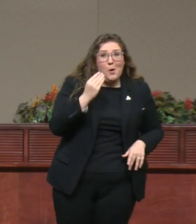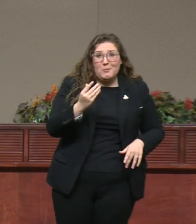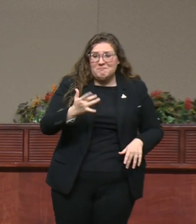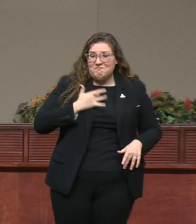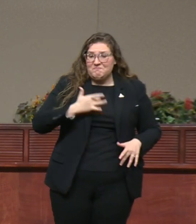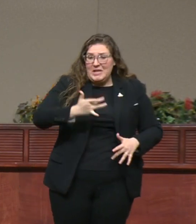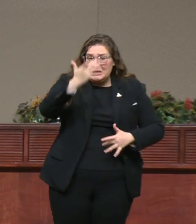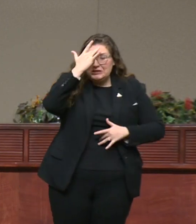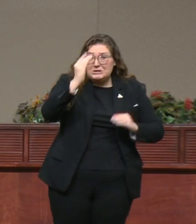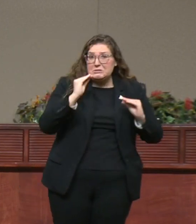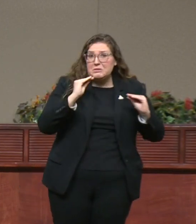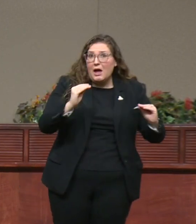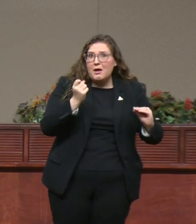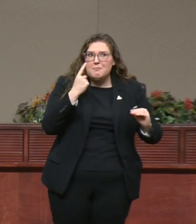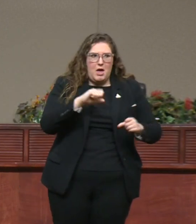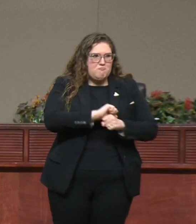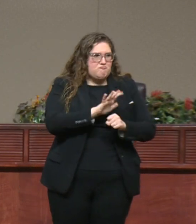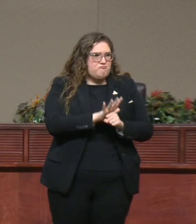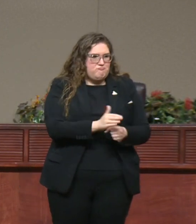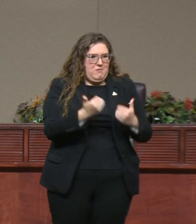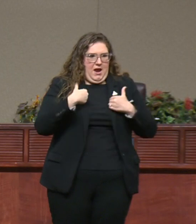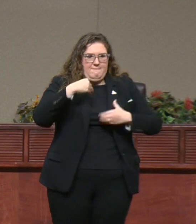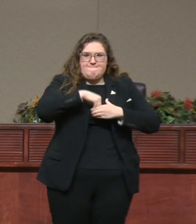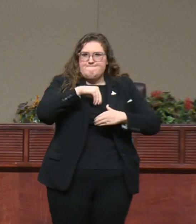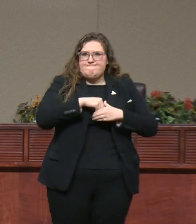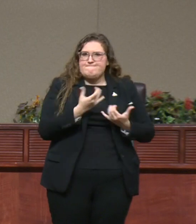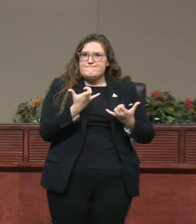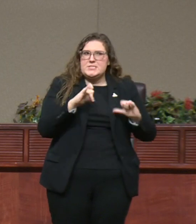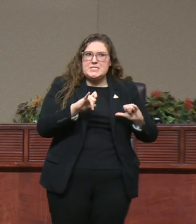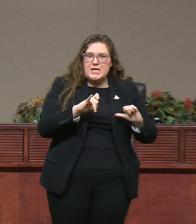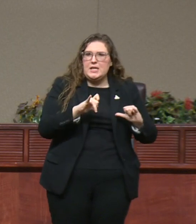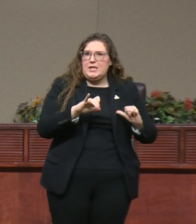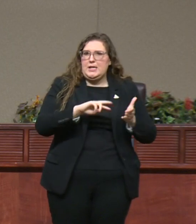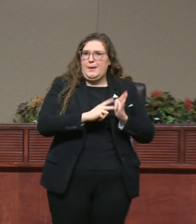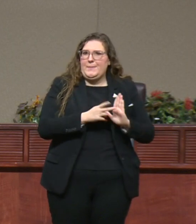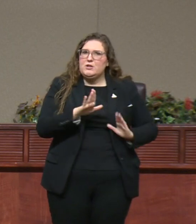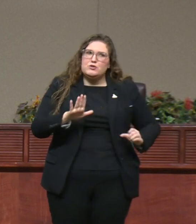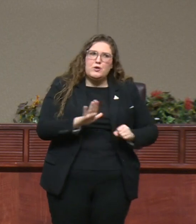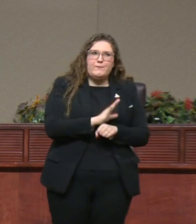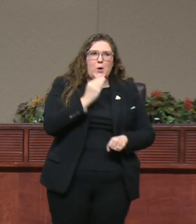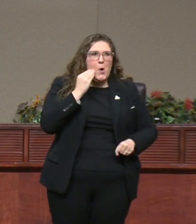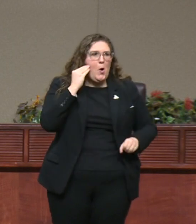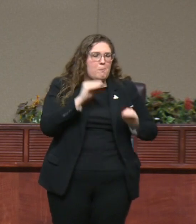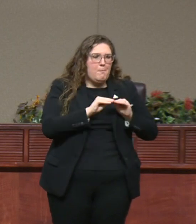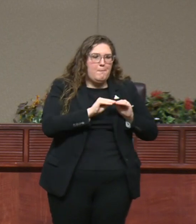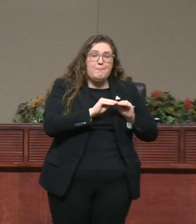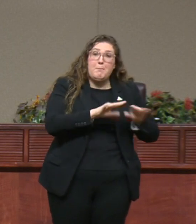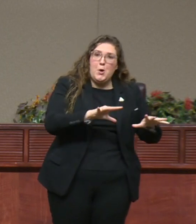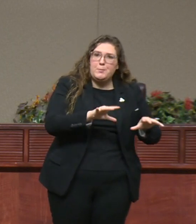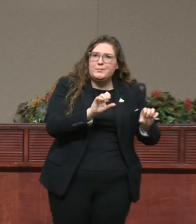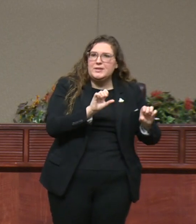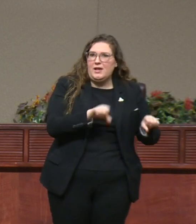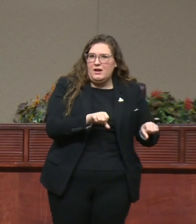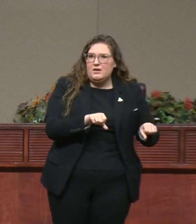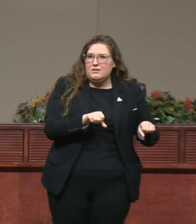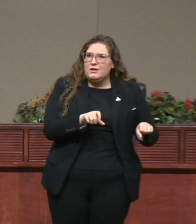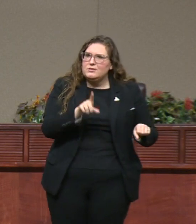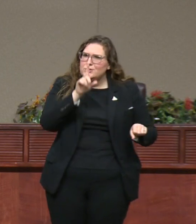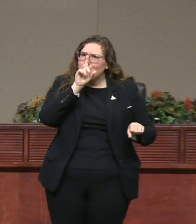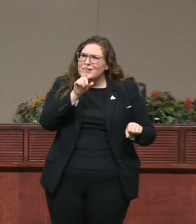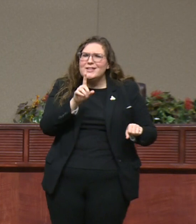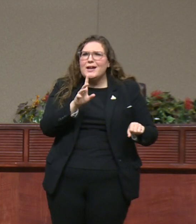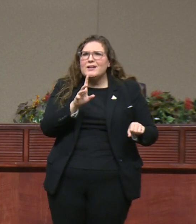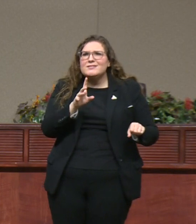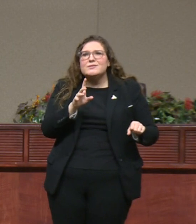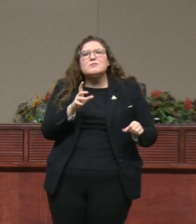virus into your household. So these measures, these preventive measures apply to everyone. And it's say, even at